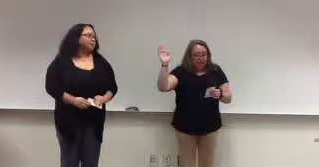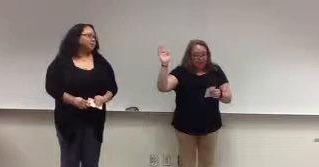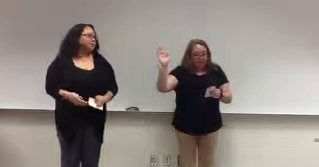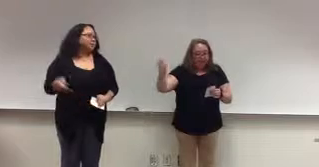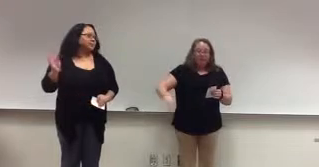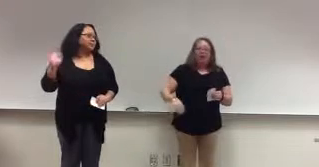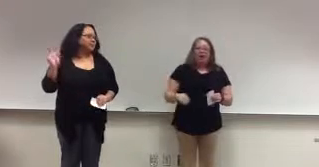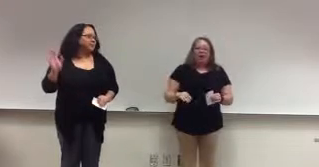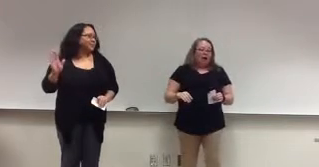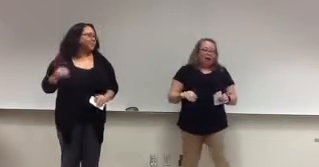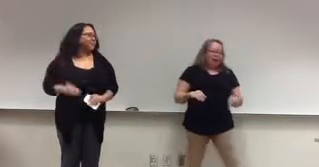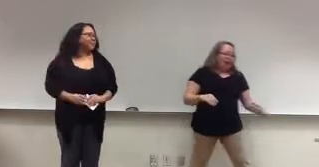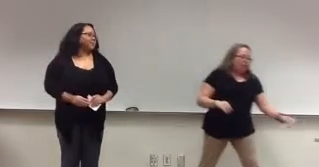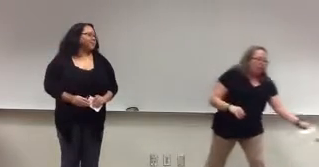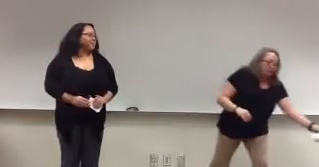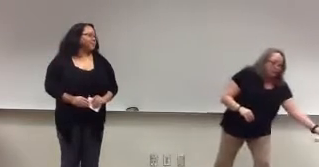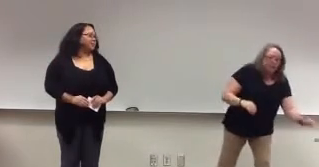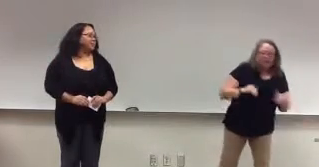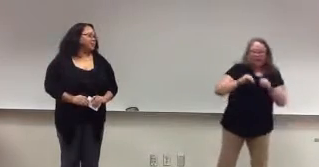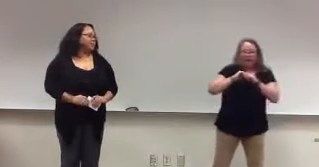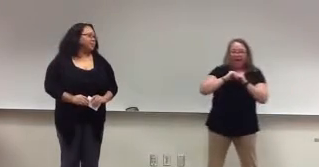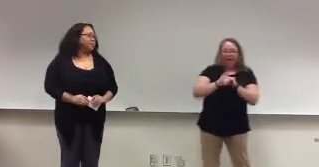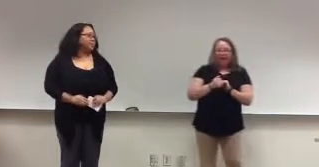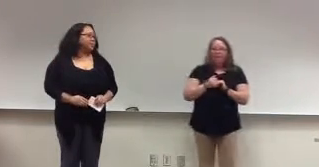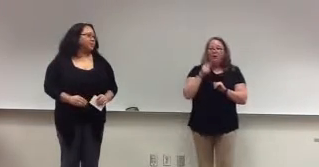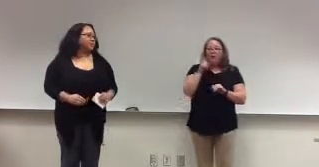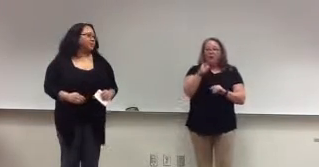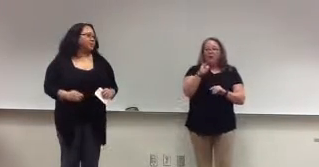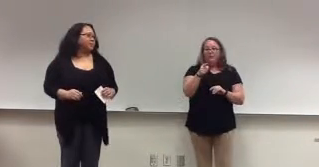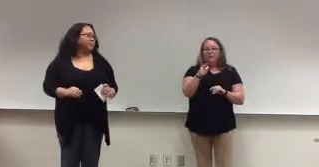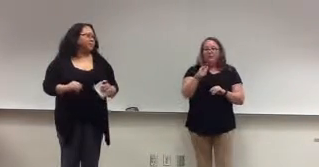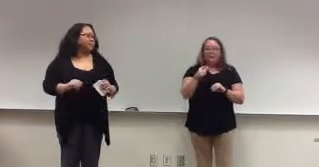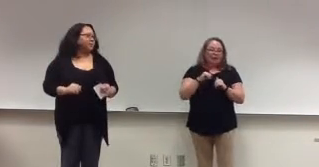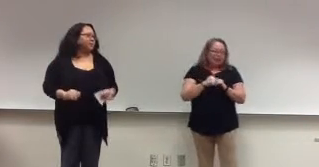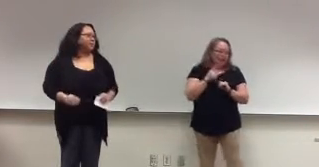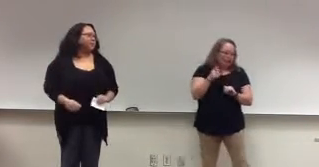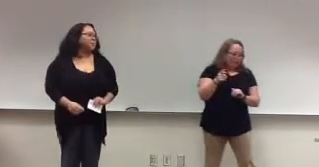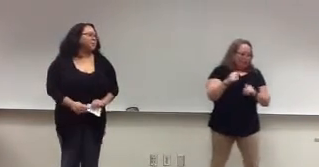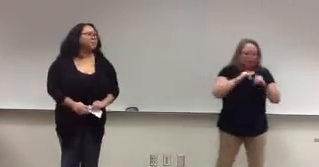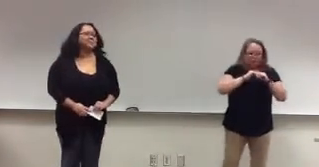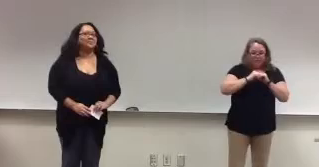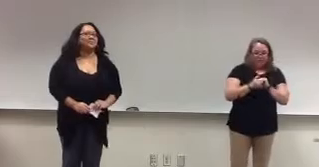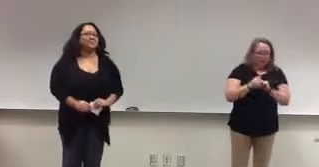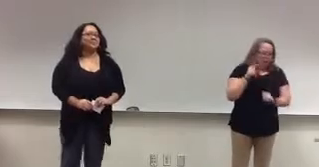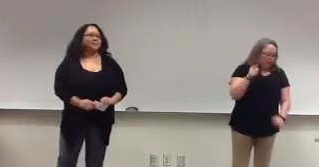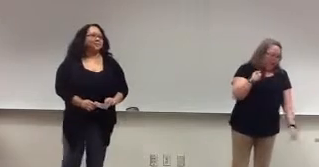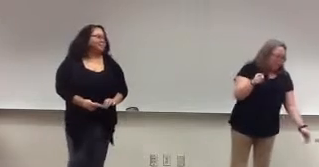hi, hello. How are you is how you, means how are you. So this is how, you.